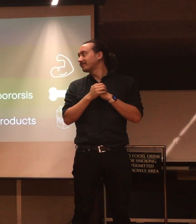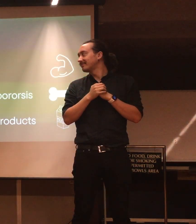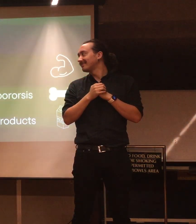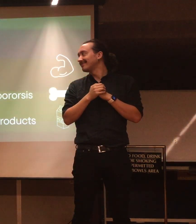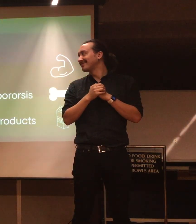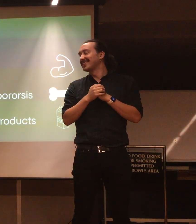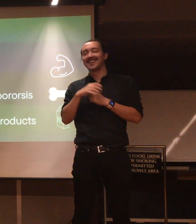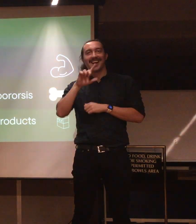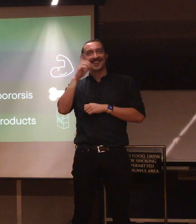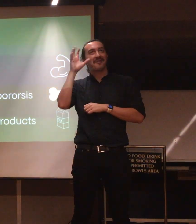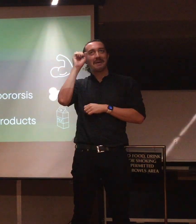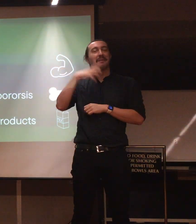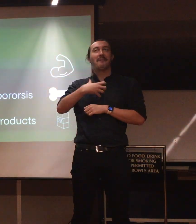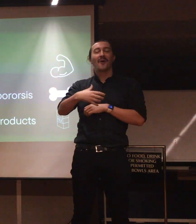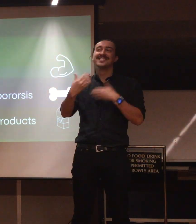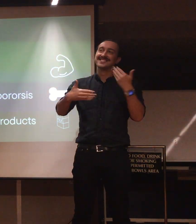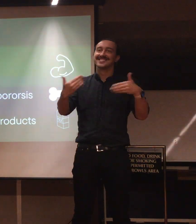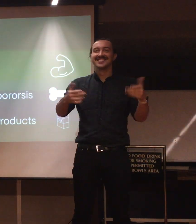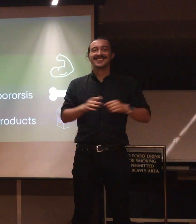can't remember anymore at the top of my head.